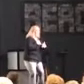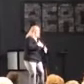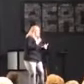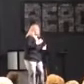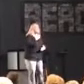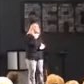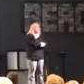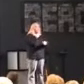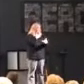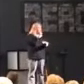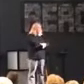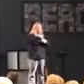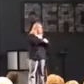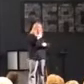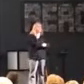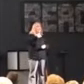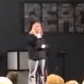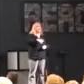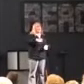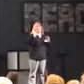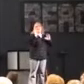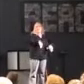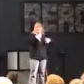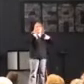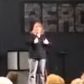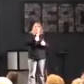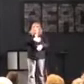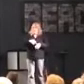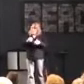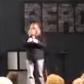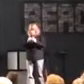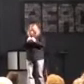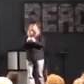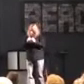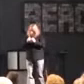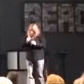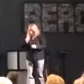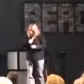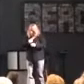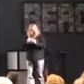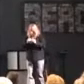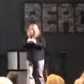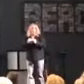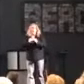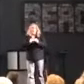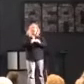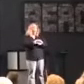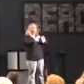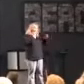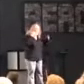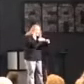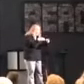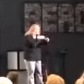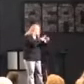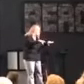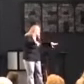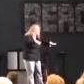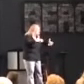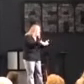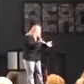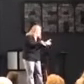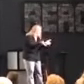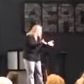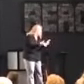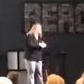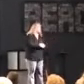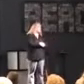Joshua talked about that, how he didn't go lock himself away with his hobby, but he was fully accessible to us.